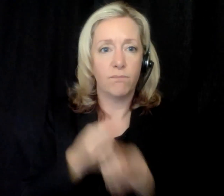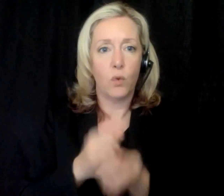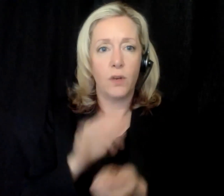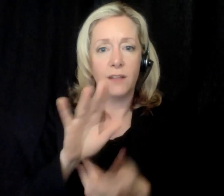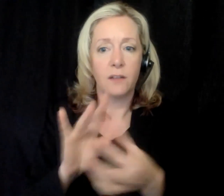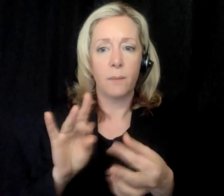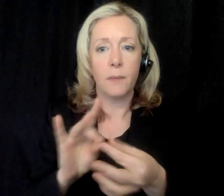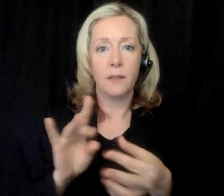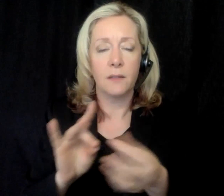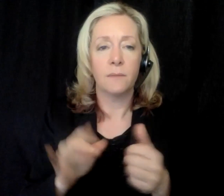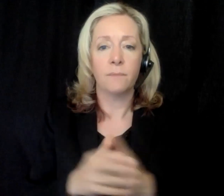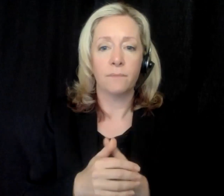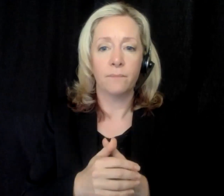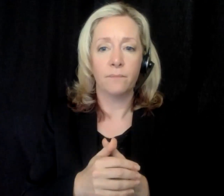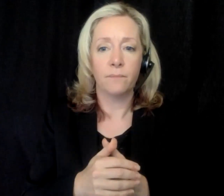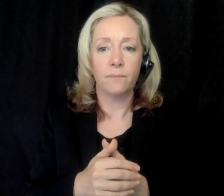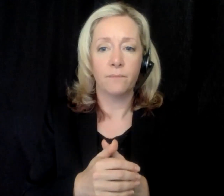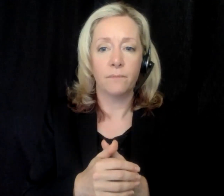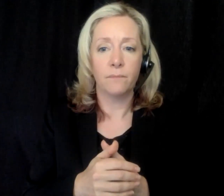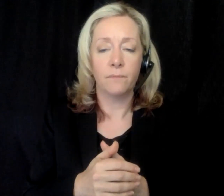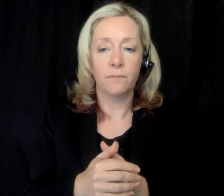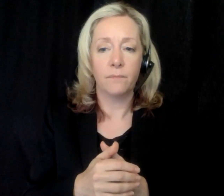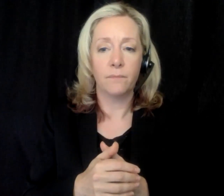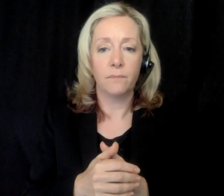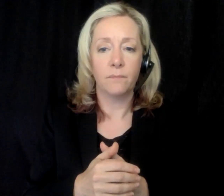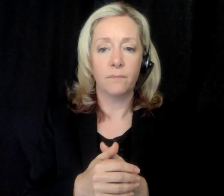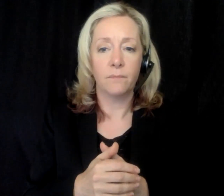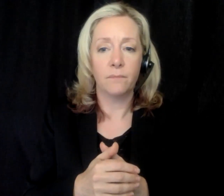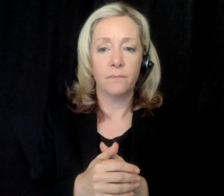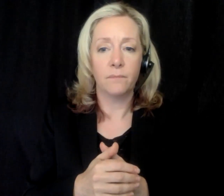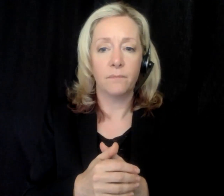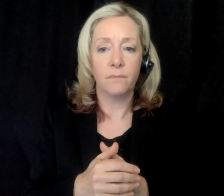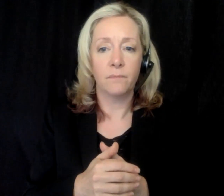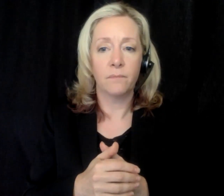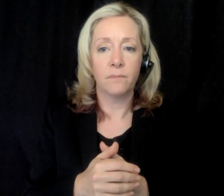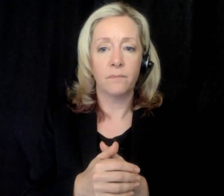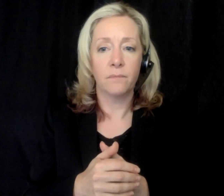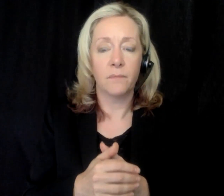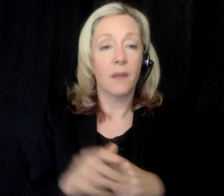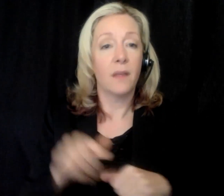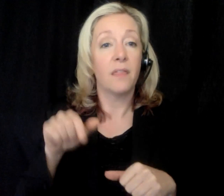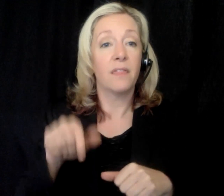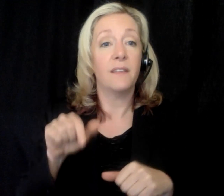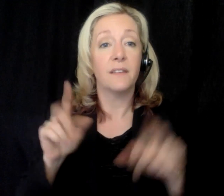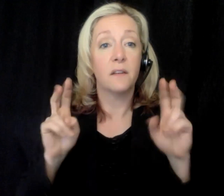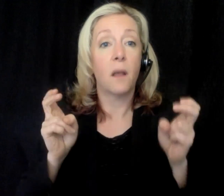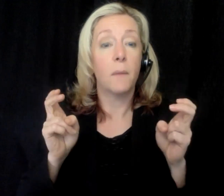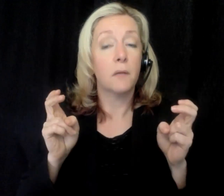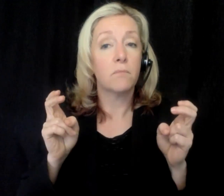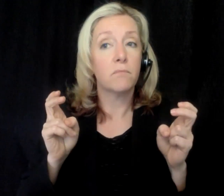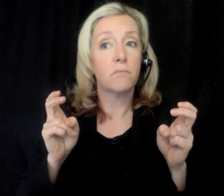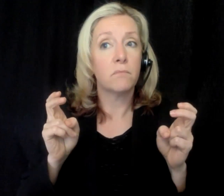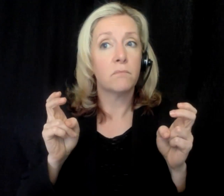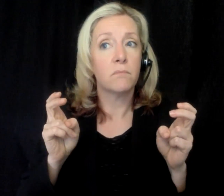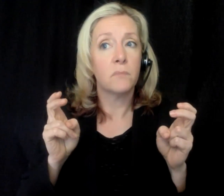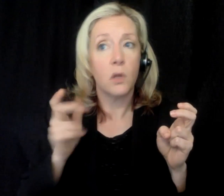And interestingly, this has been a bit of a, not a pastime exactly for me, but I do think some of these